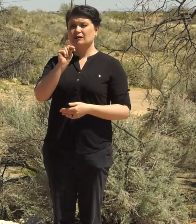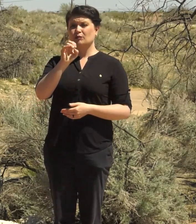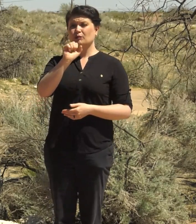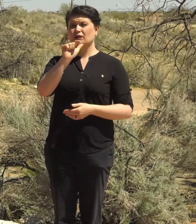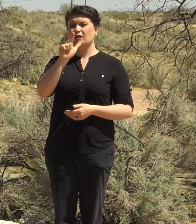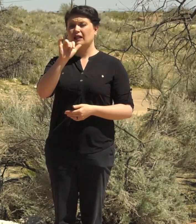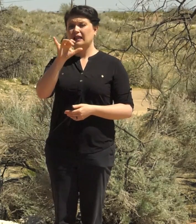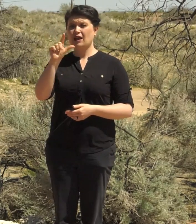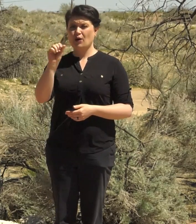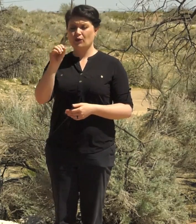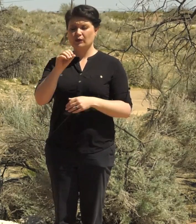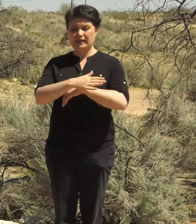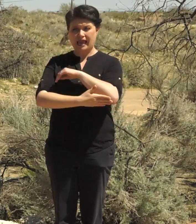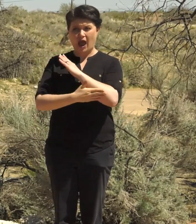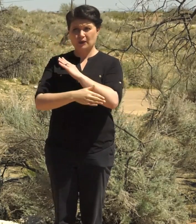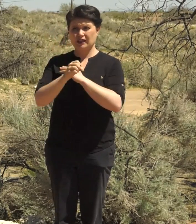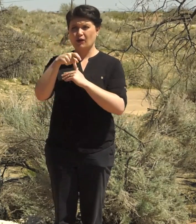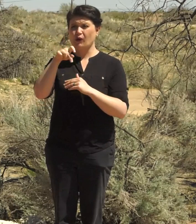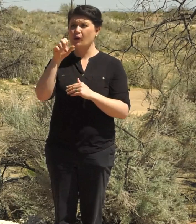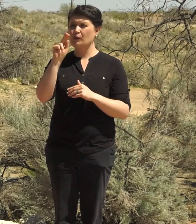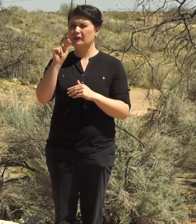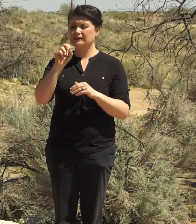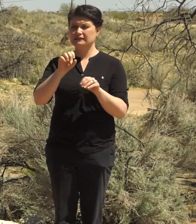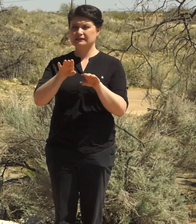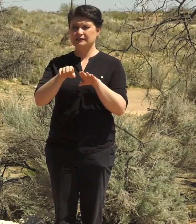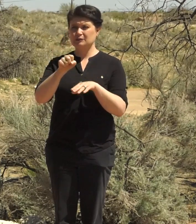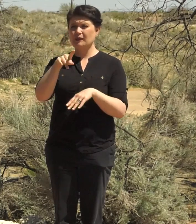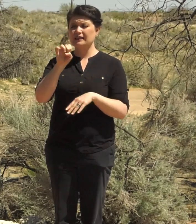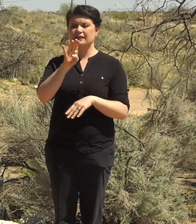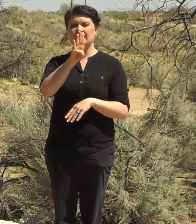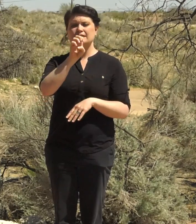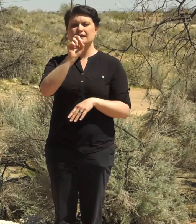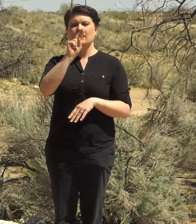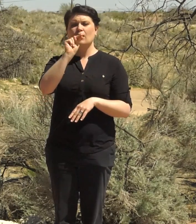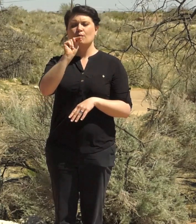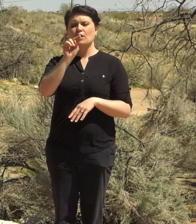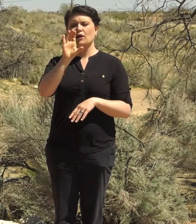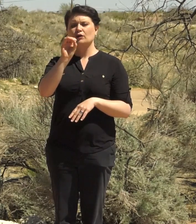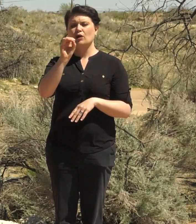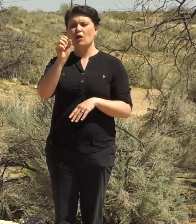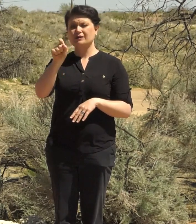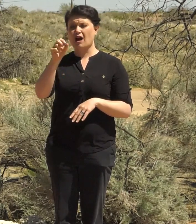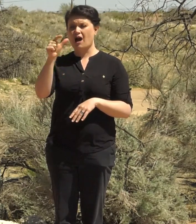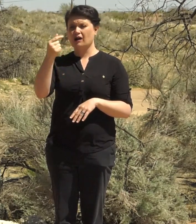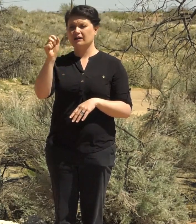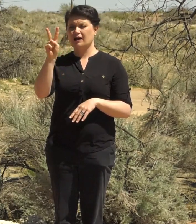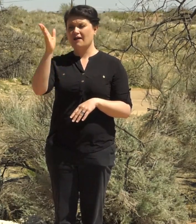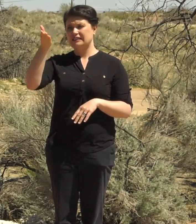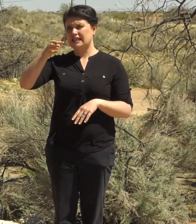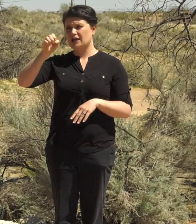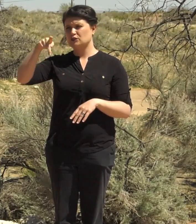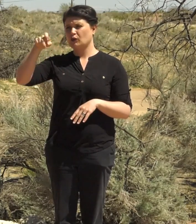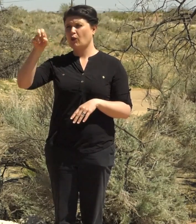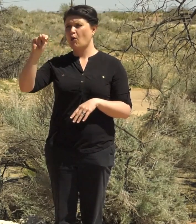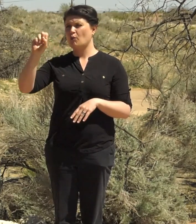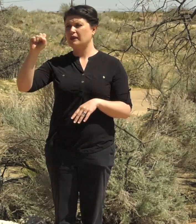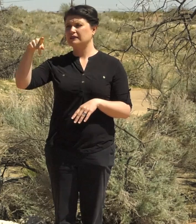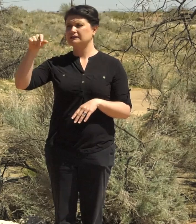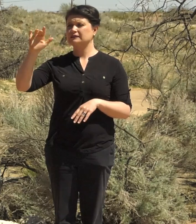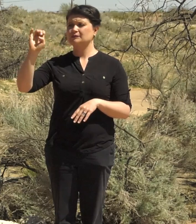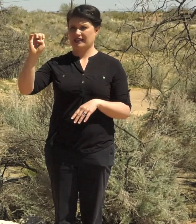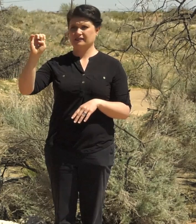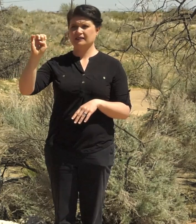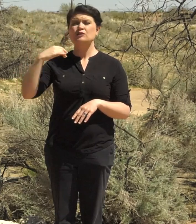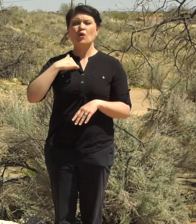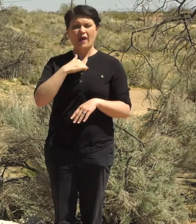County open spaces can be found at bernco.gov/open space. Very easy. We do have maps there. We do have